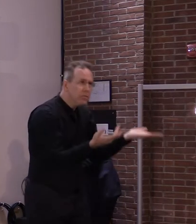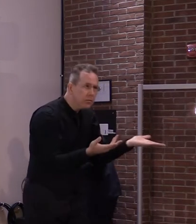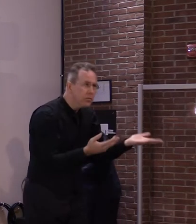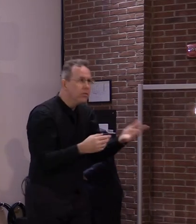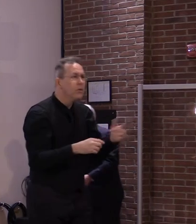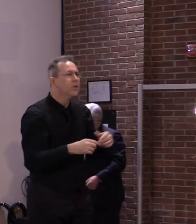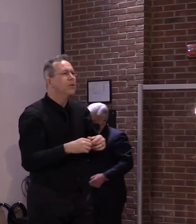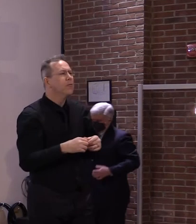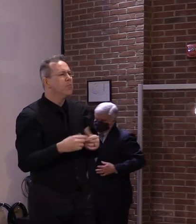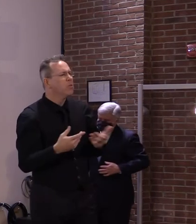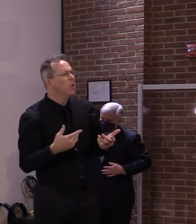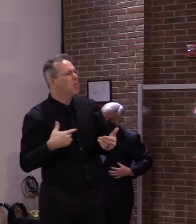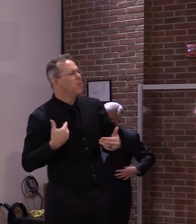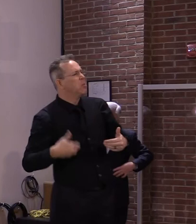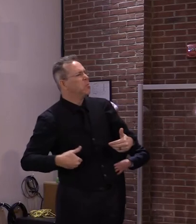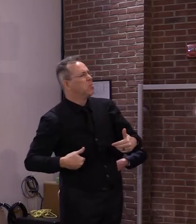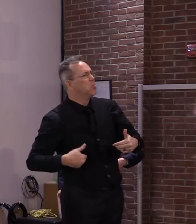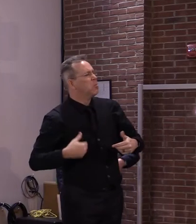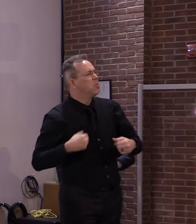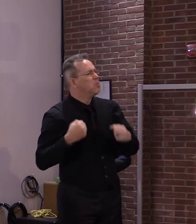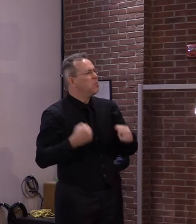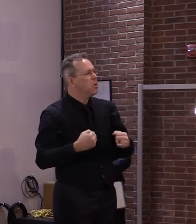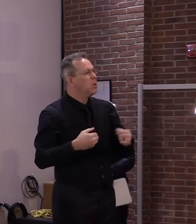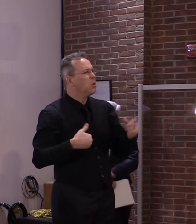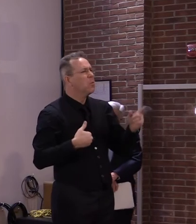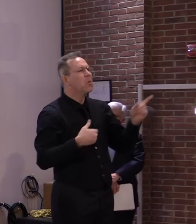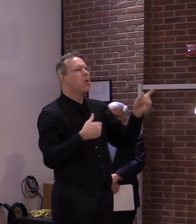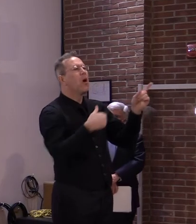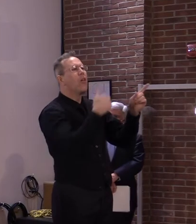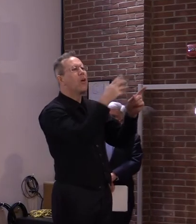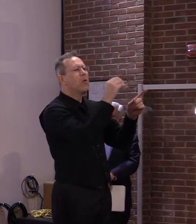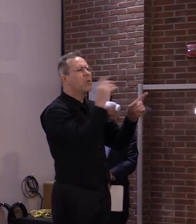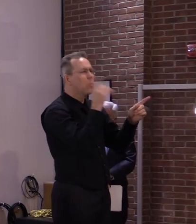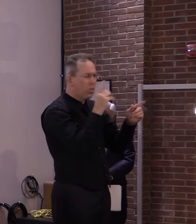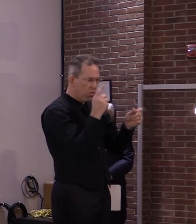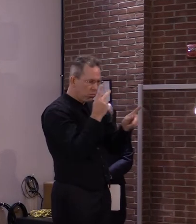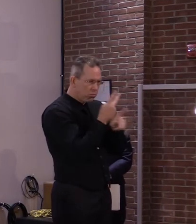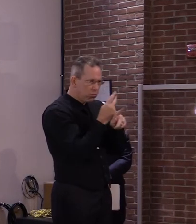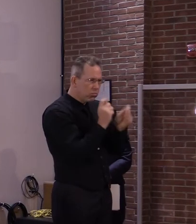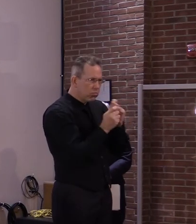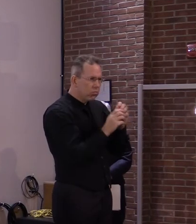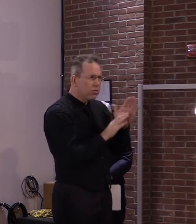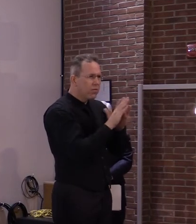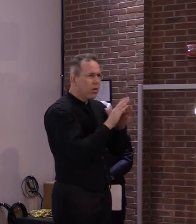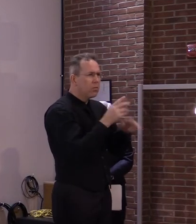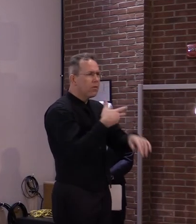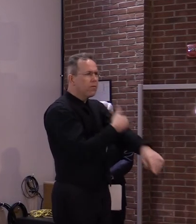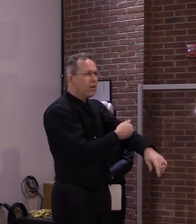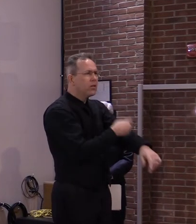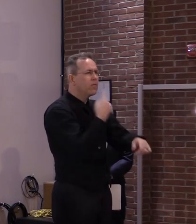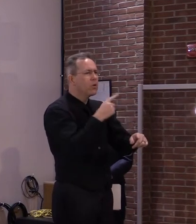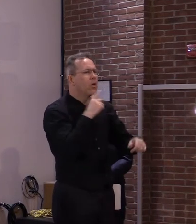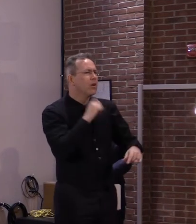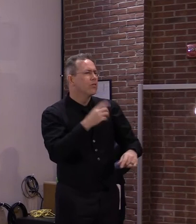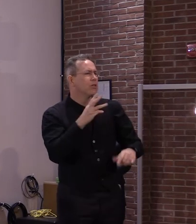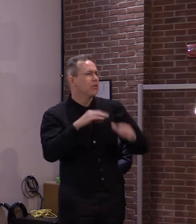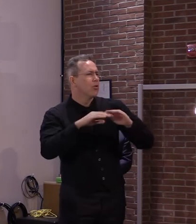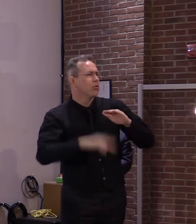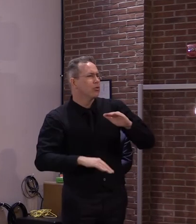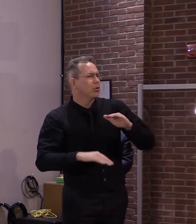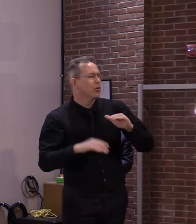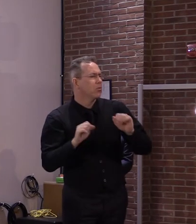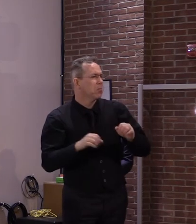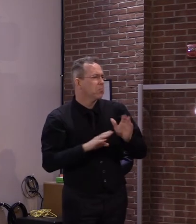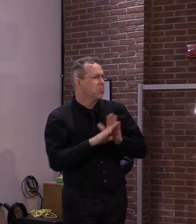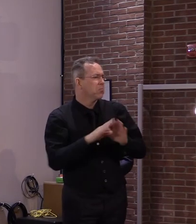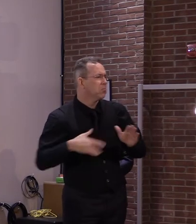doubt that there will be a vaccine at some point that can be given to those under 16. i don't know if it'll be the two that we're